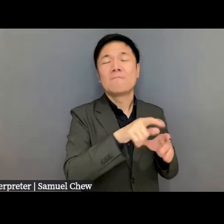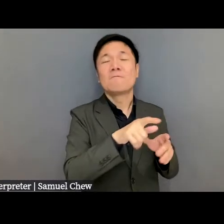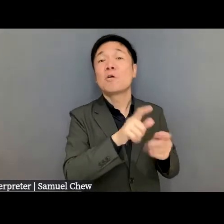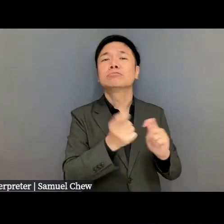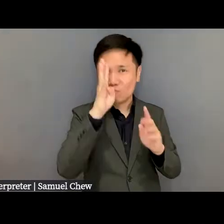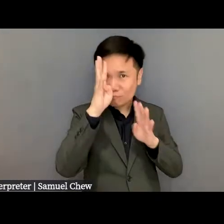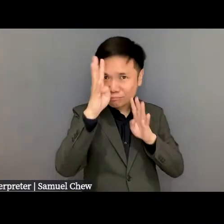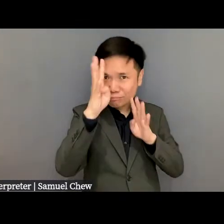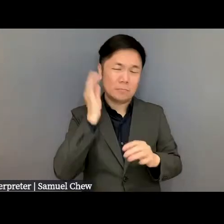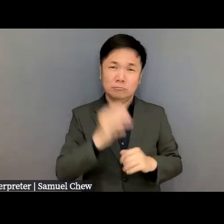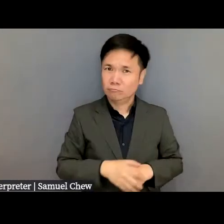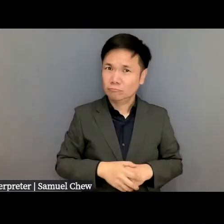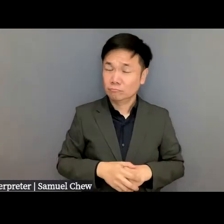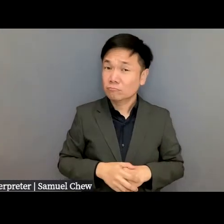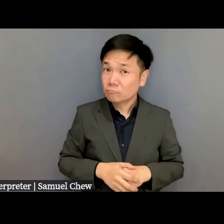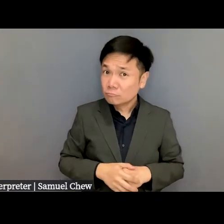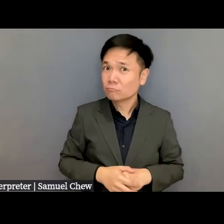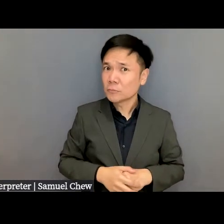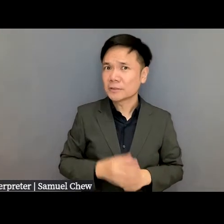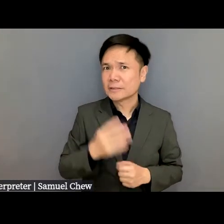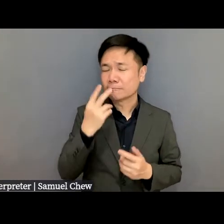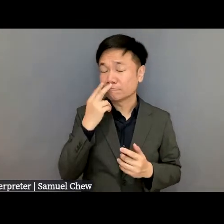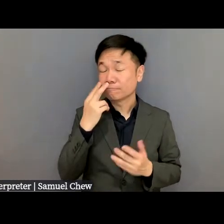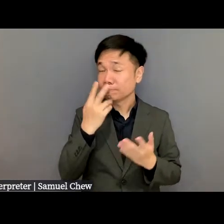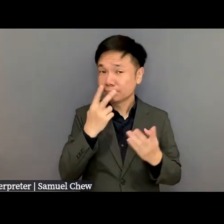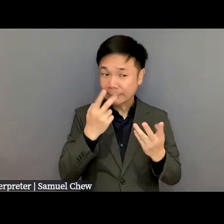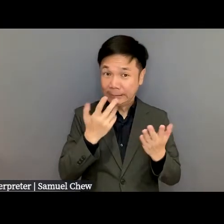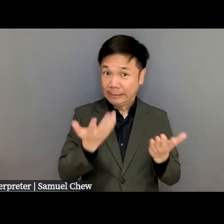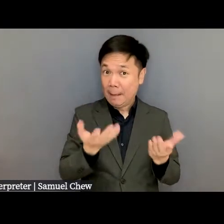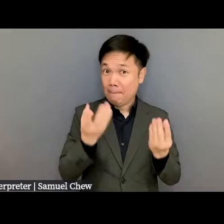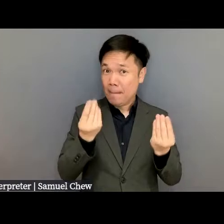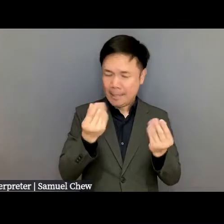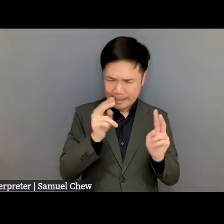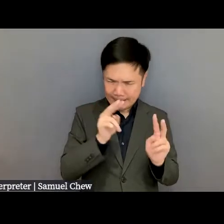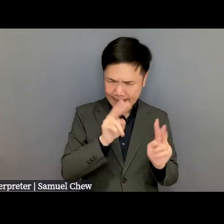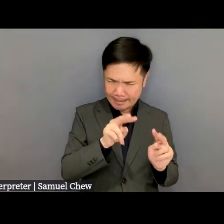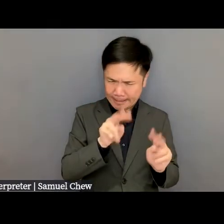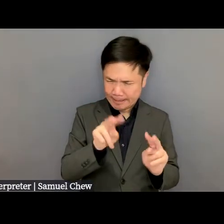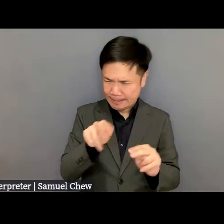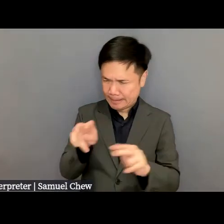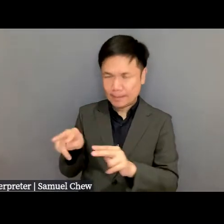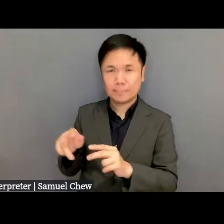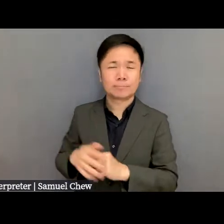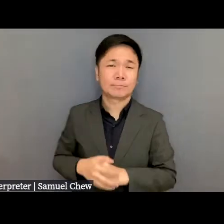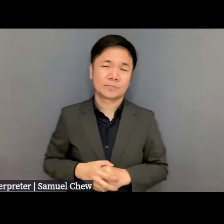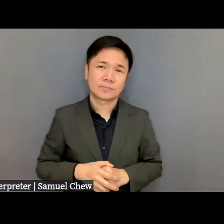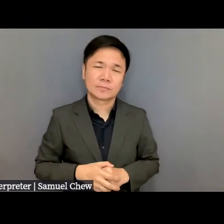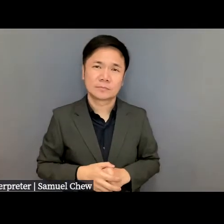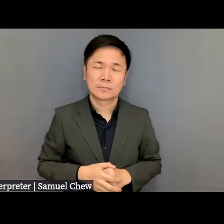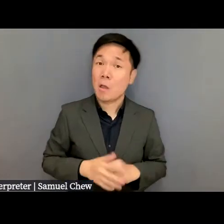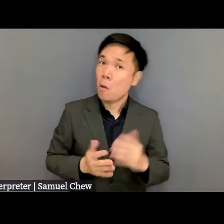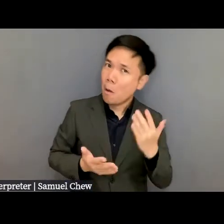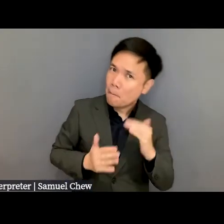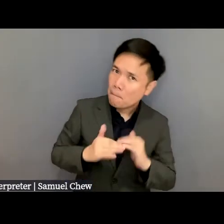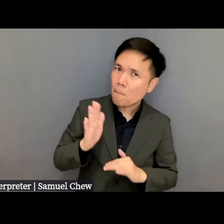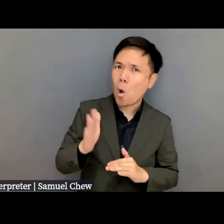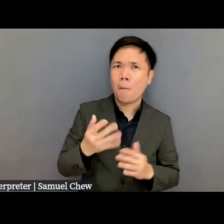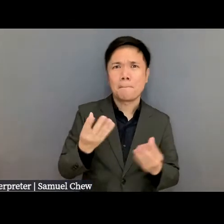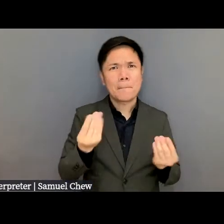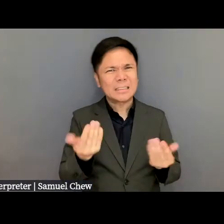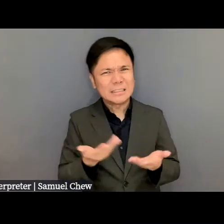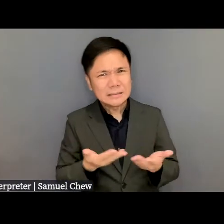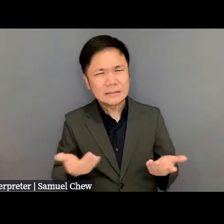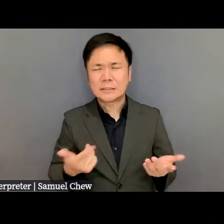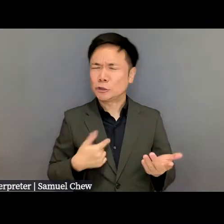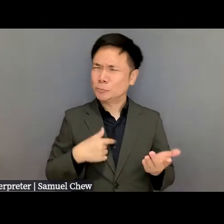can recognize these women and again bring data. Because for you to get more resources, you can again convince.